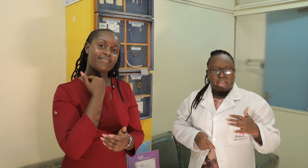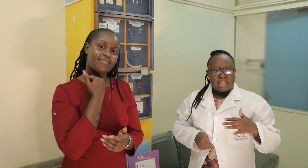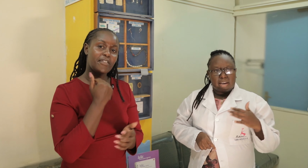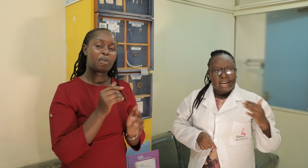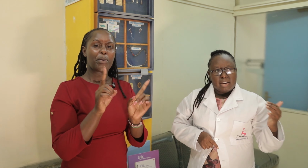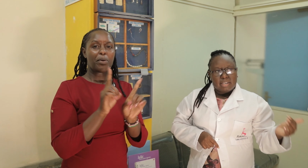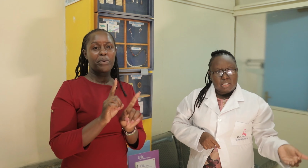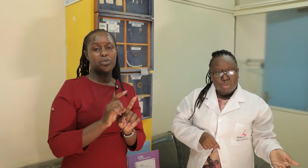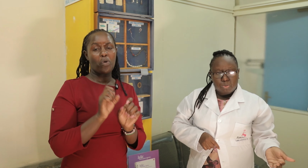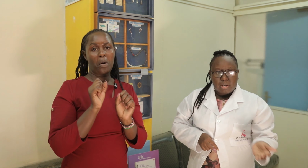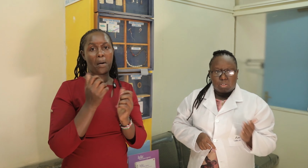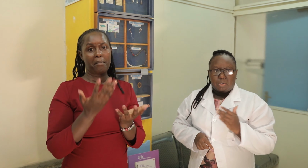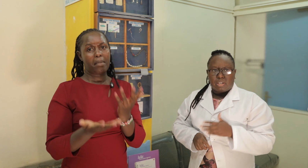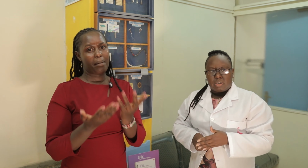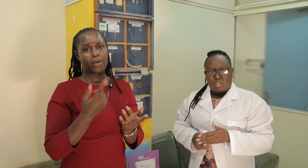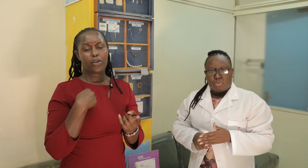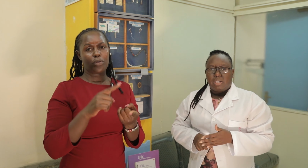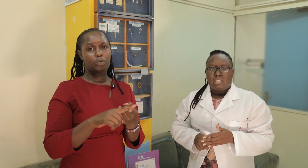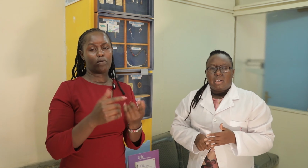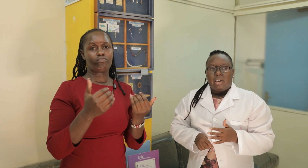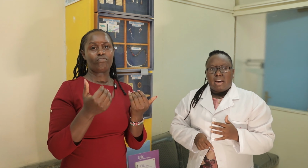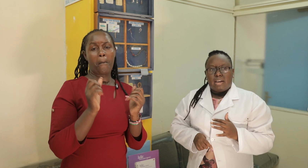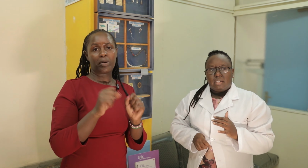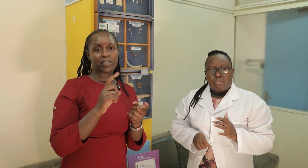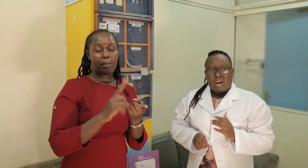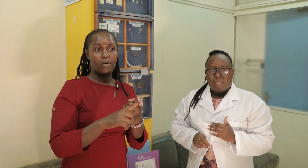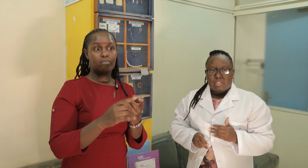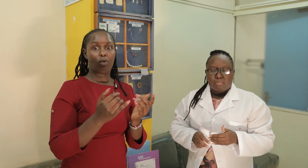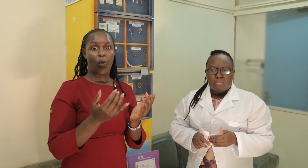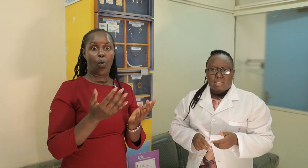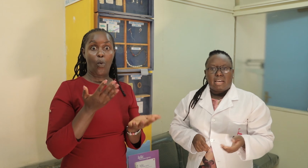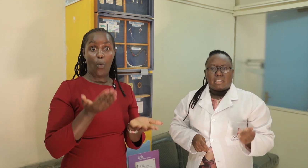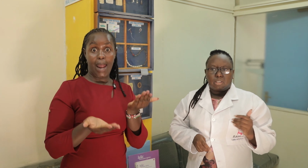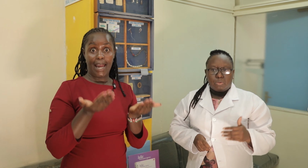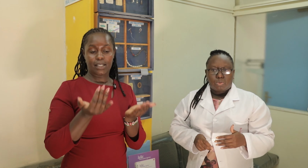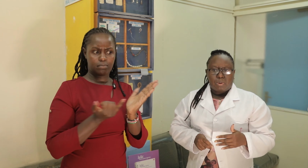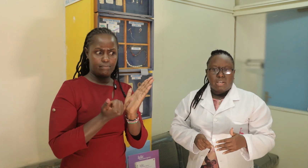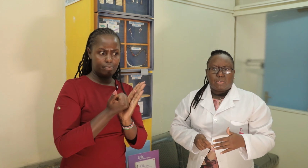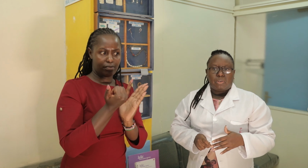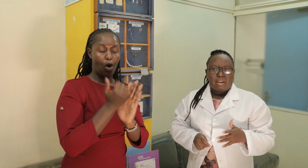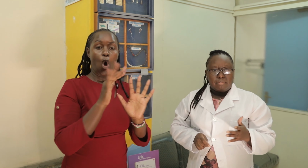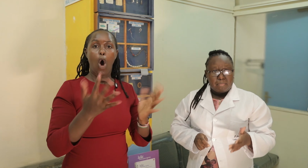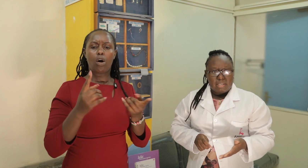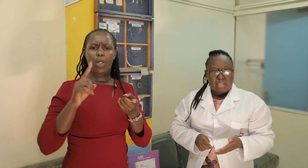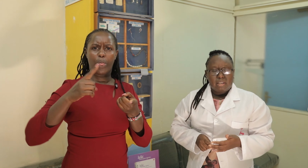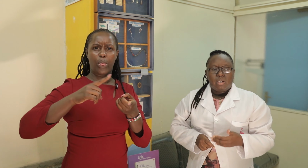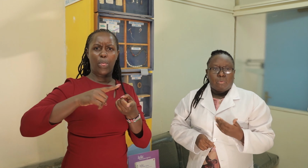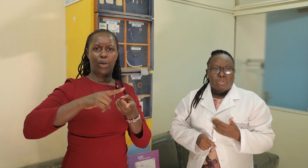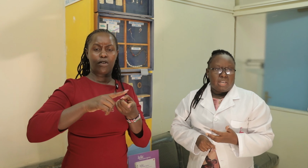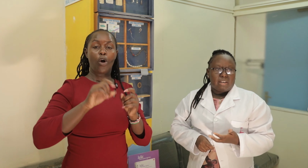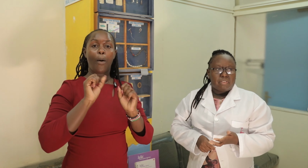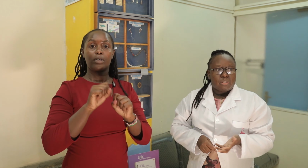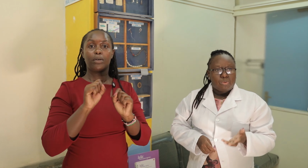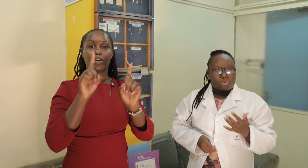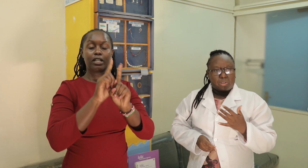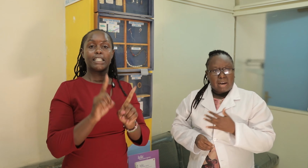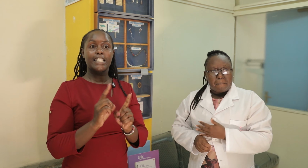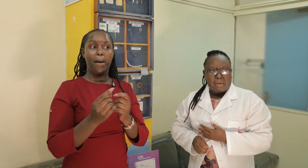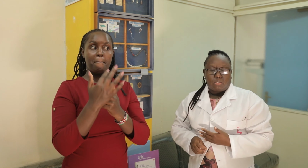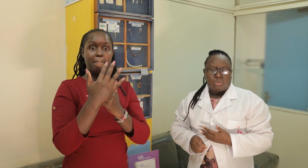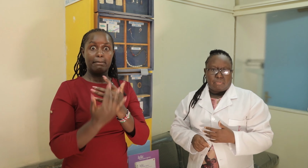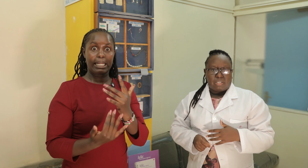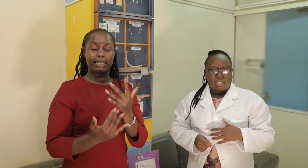with either reduced weight or increased weight. And if you have symptoms like reduced weight or heavy bleeding, we usually advise you